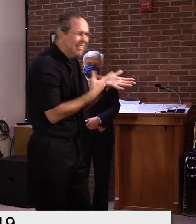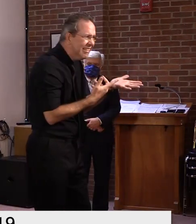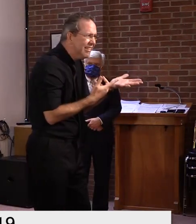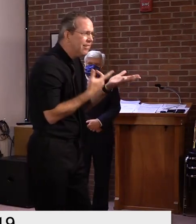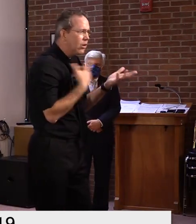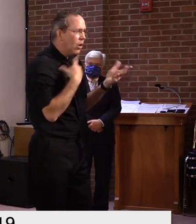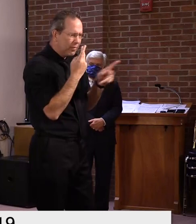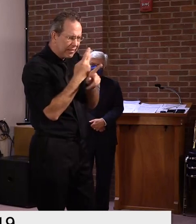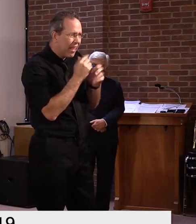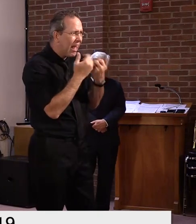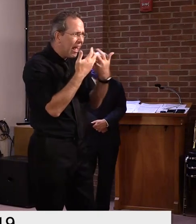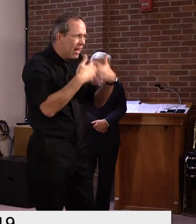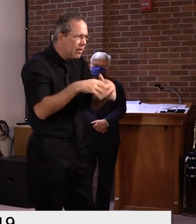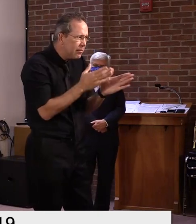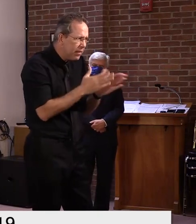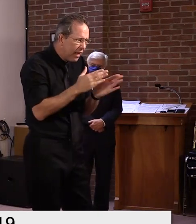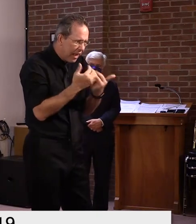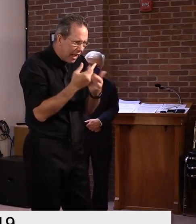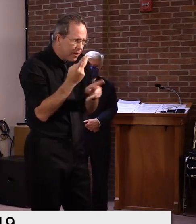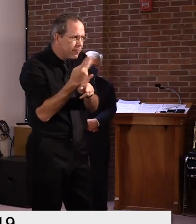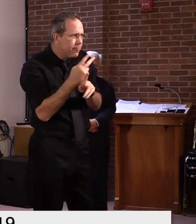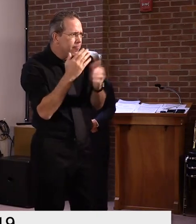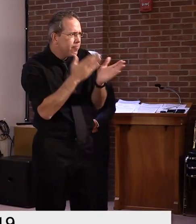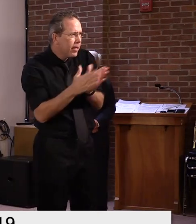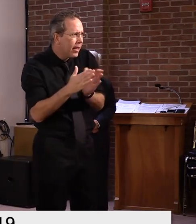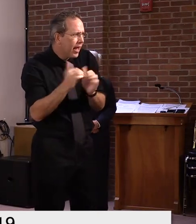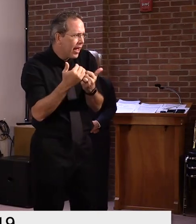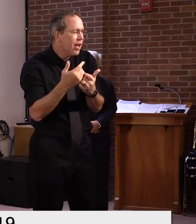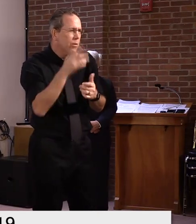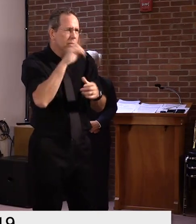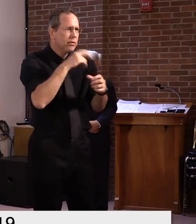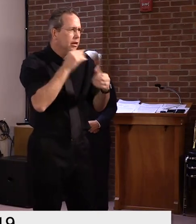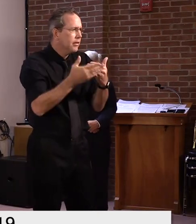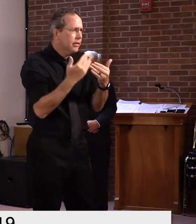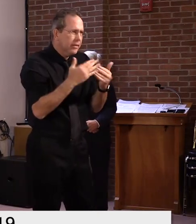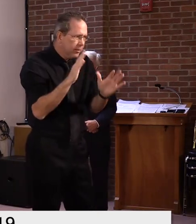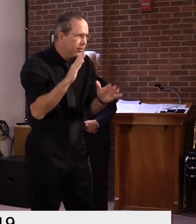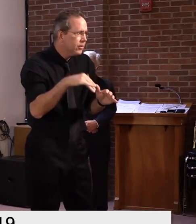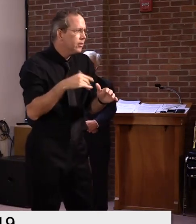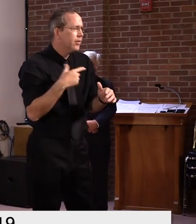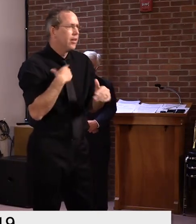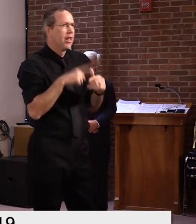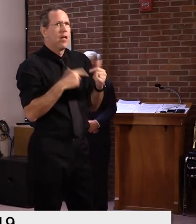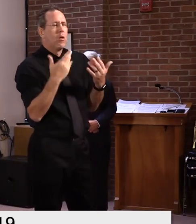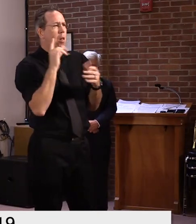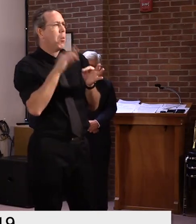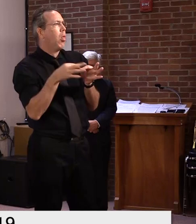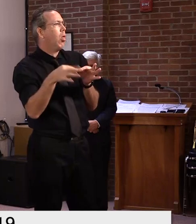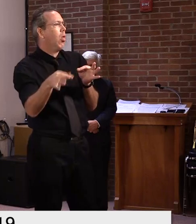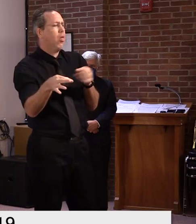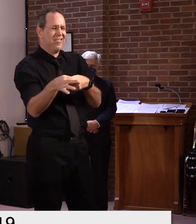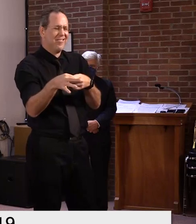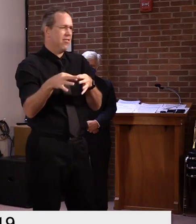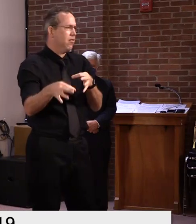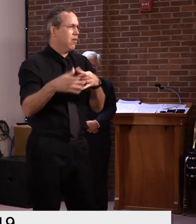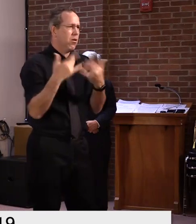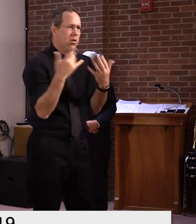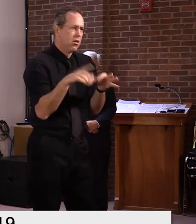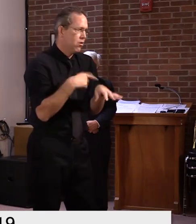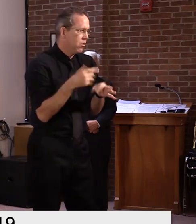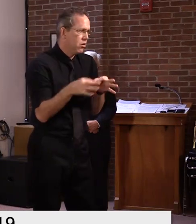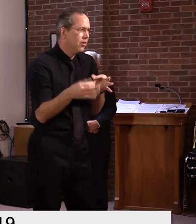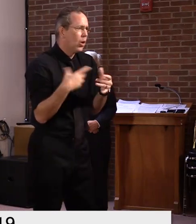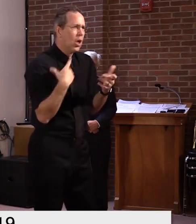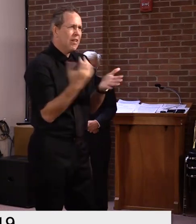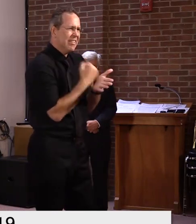immediate need in the long-term need of some of our businesses. So we'll make the case. I think that they'll be sensitive to it.